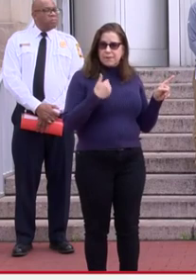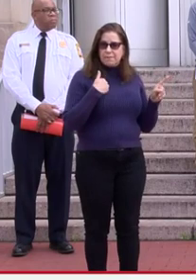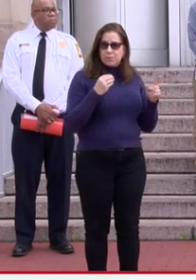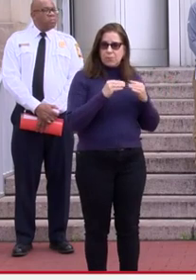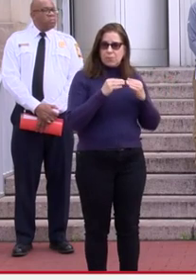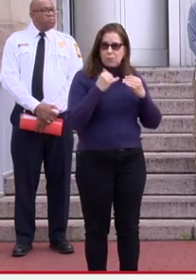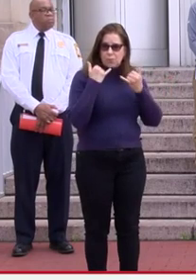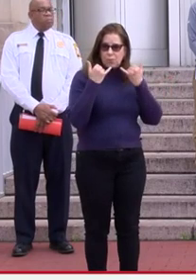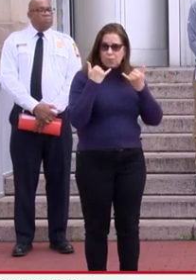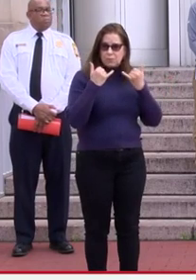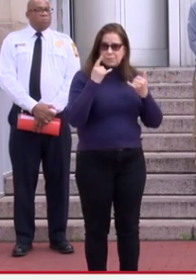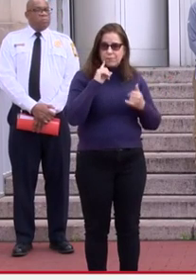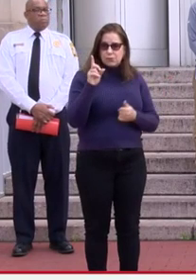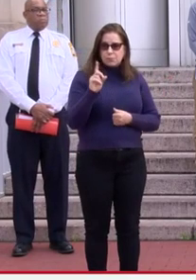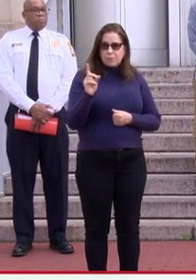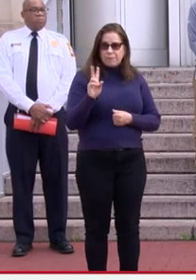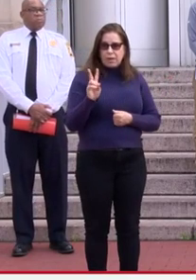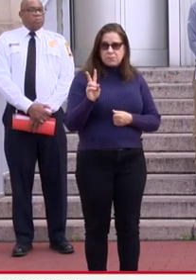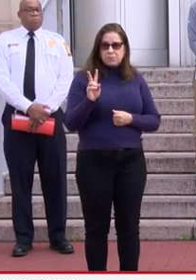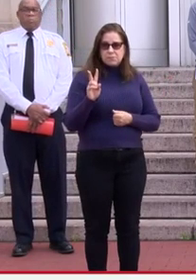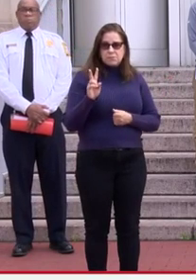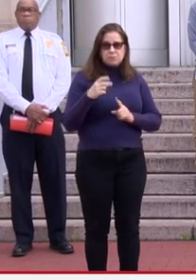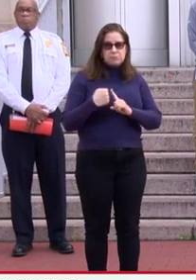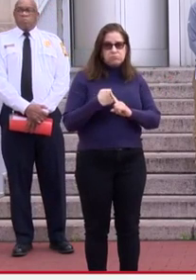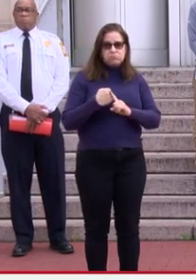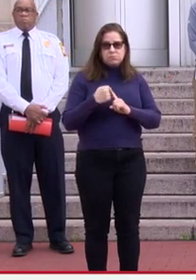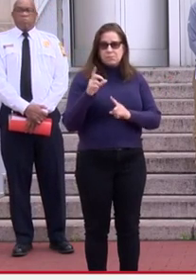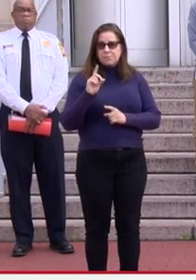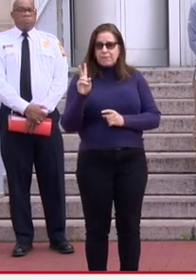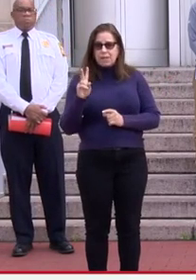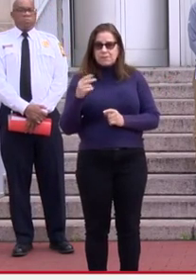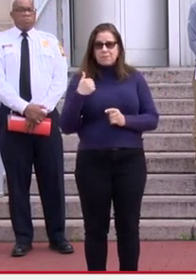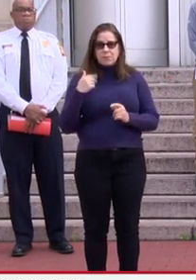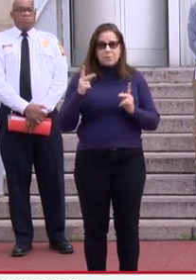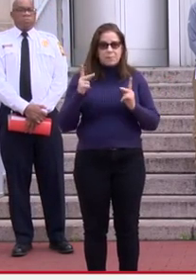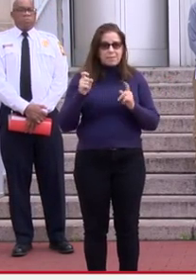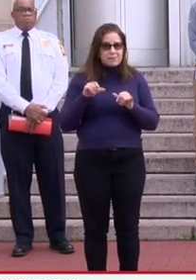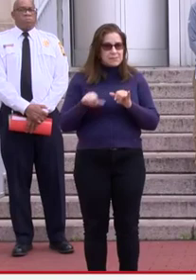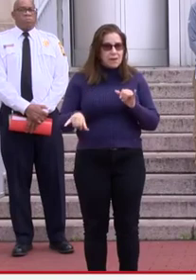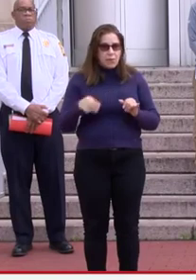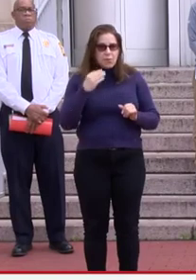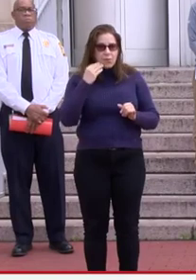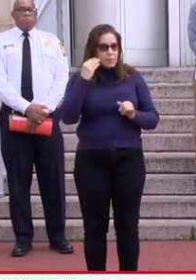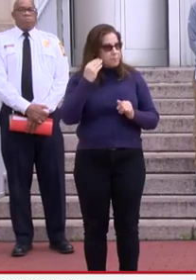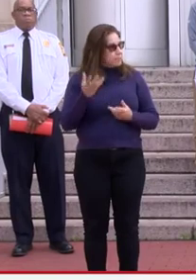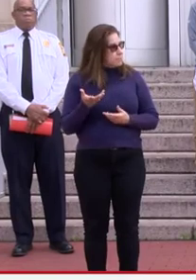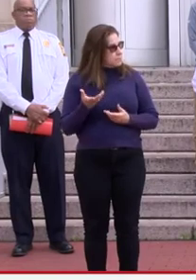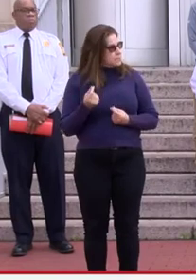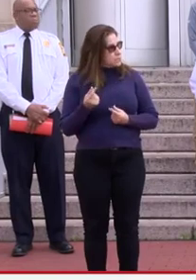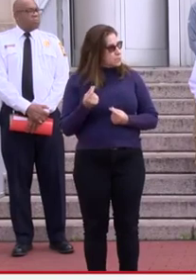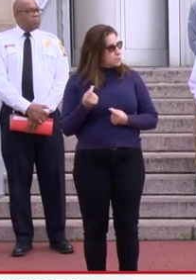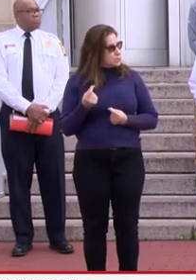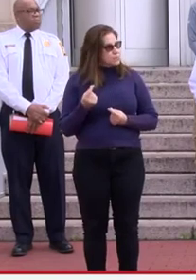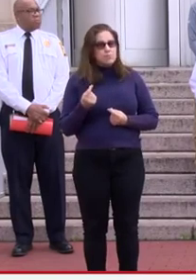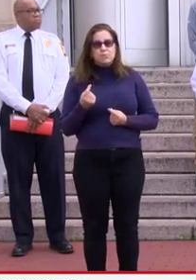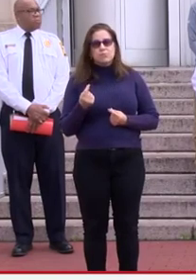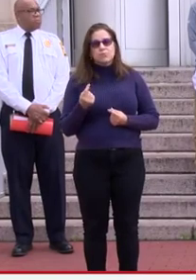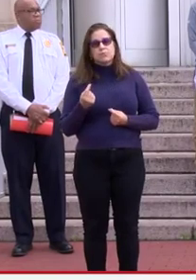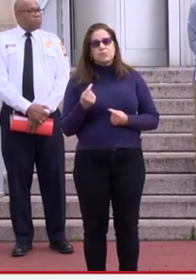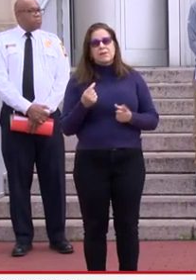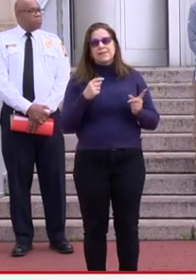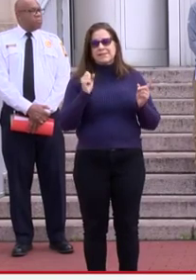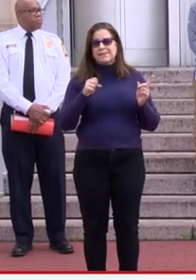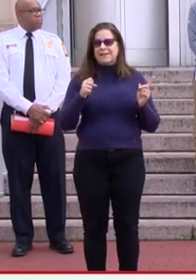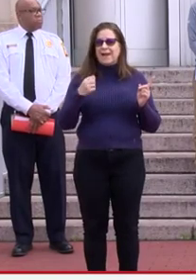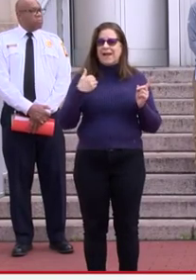since the self-quarantine at home, people staying home and whatnot? So a lot of people have insinuated that that's something that could potentially happen. At